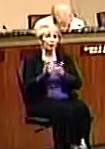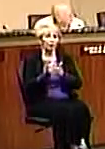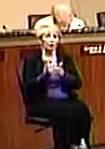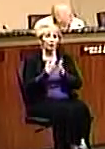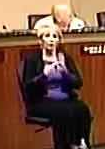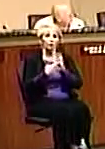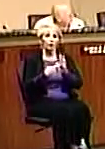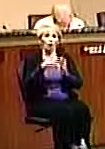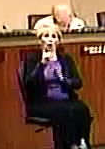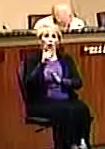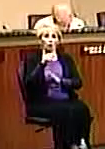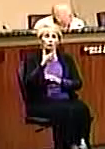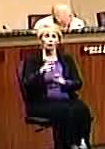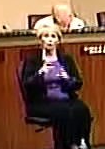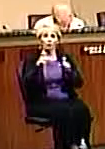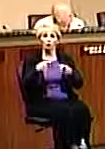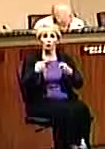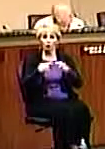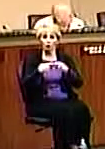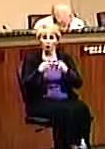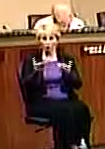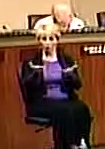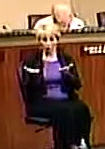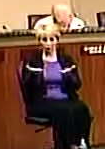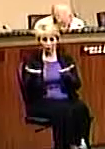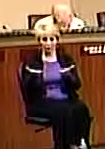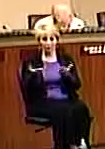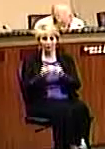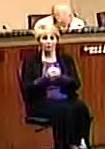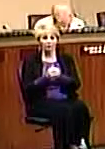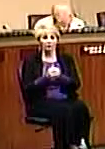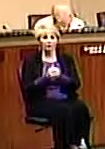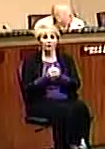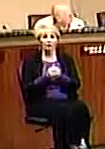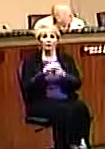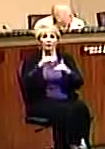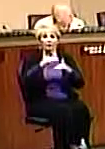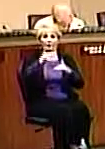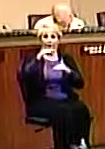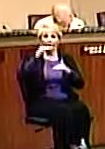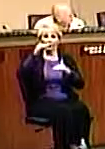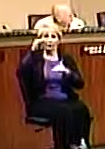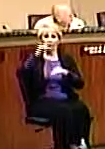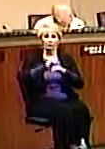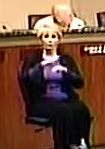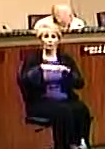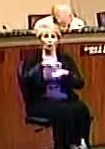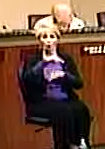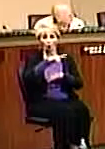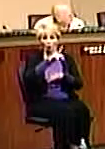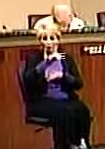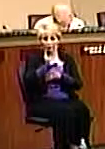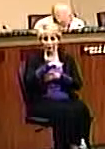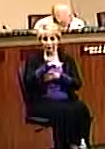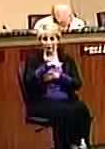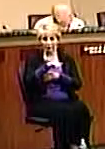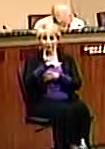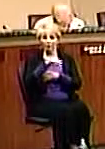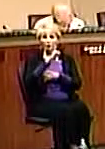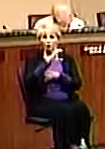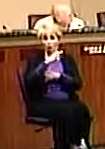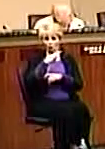reflect today's cost of providing utility service, a tiered structure based on credit quality was